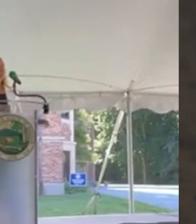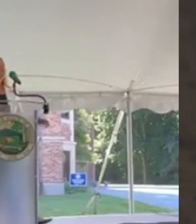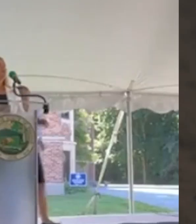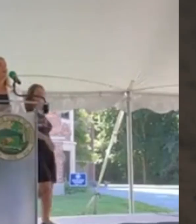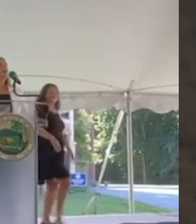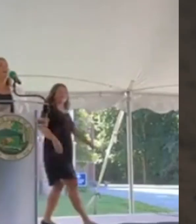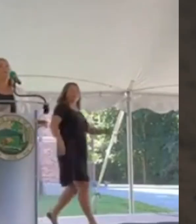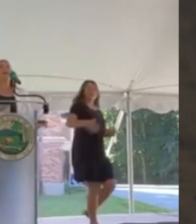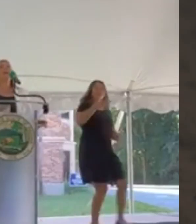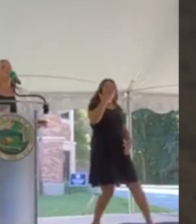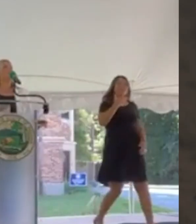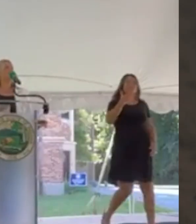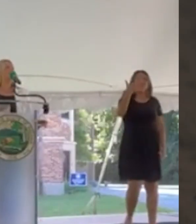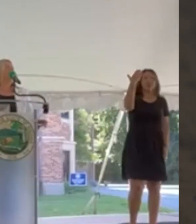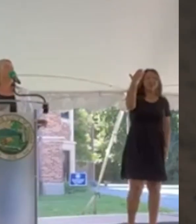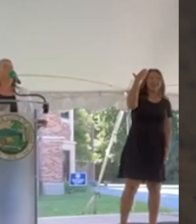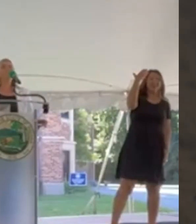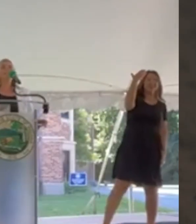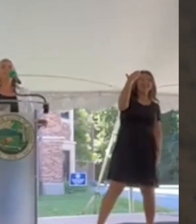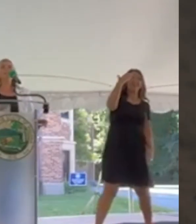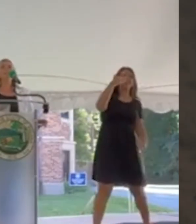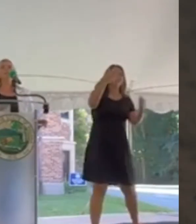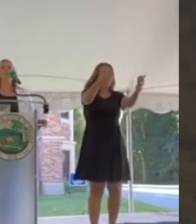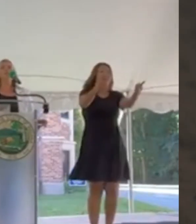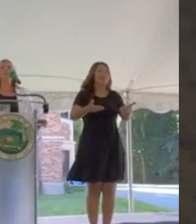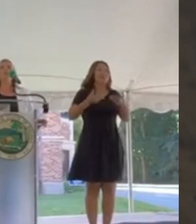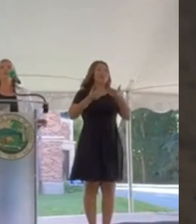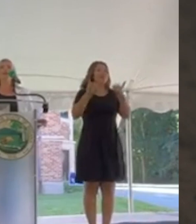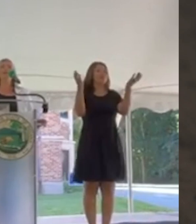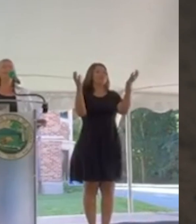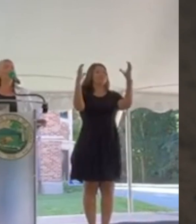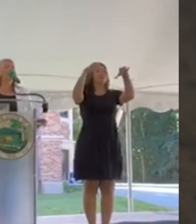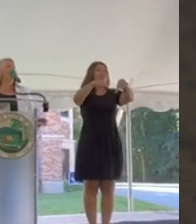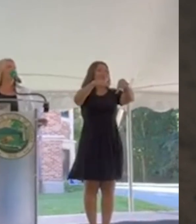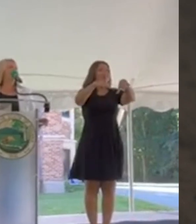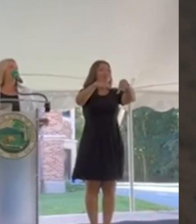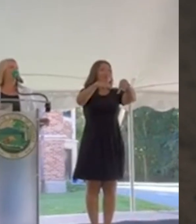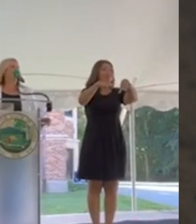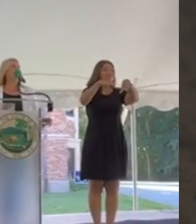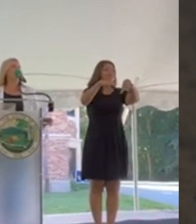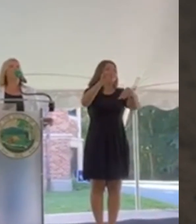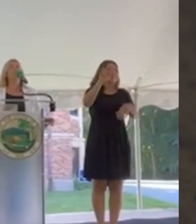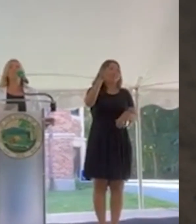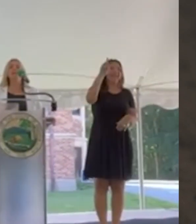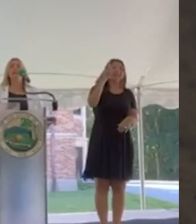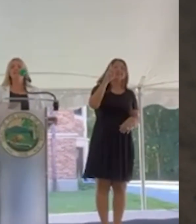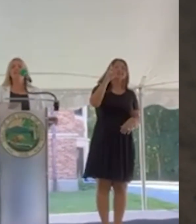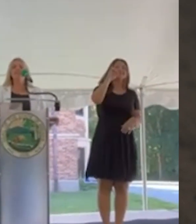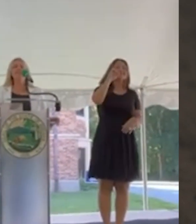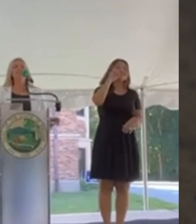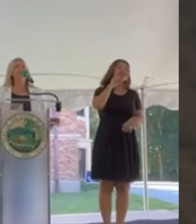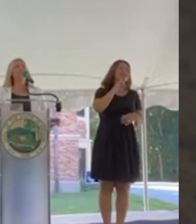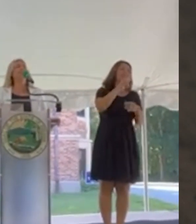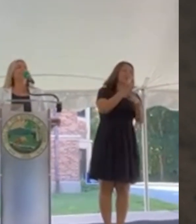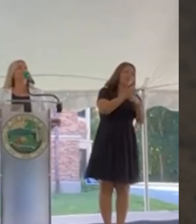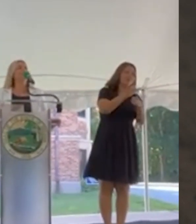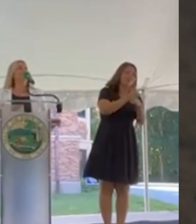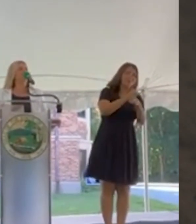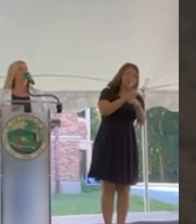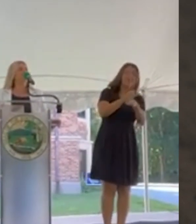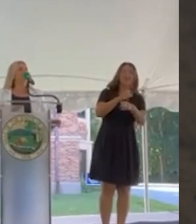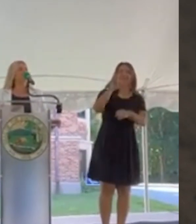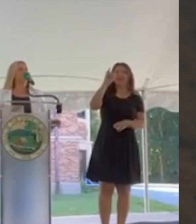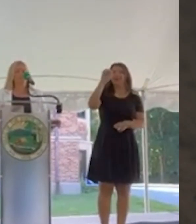Well, welcome to the co-location of the Indiana School for the Deaf and the Indiana School for the Blind and Visually